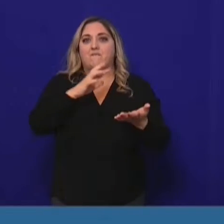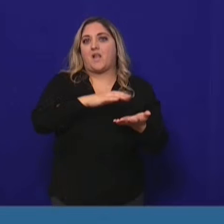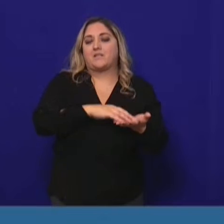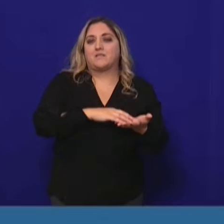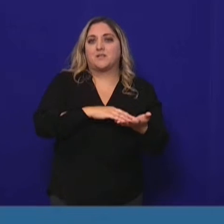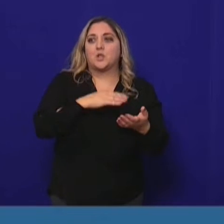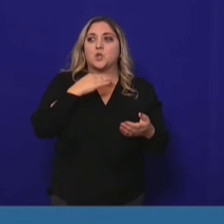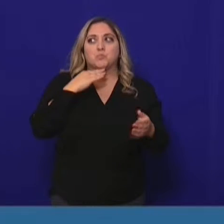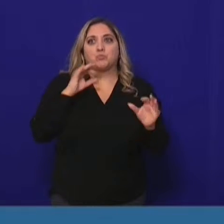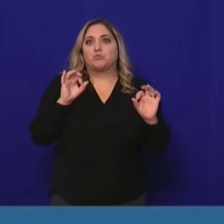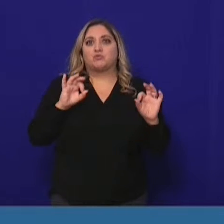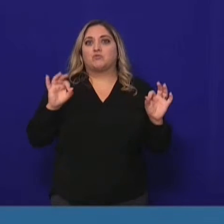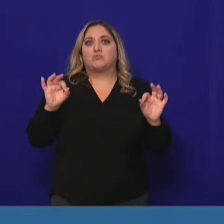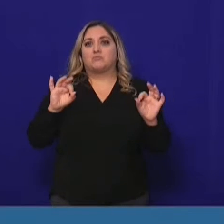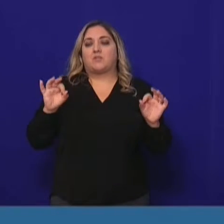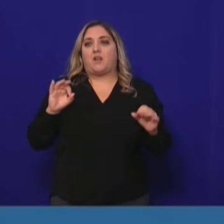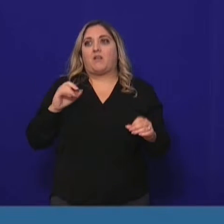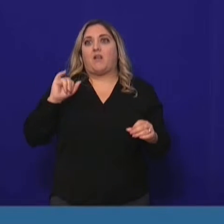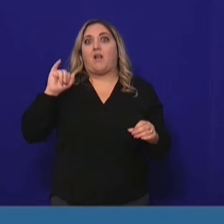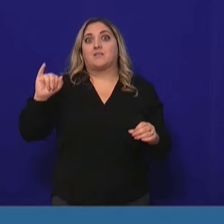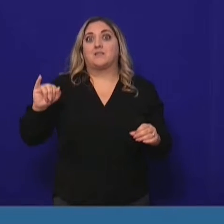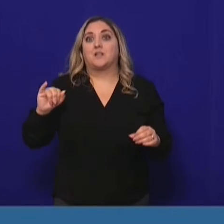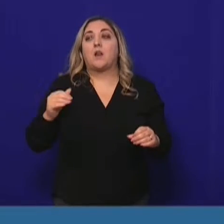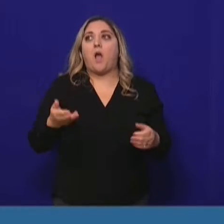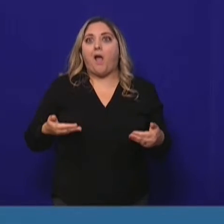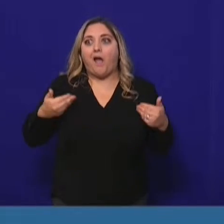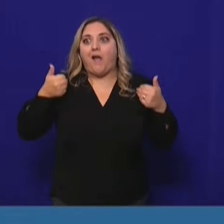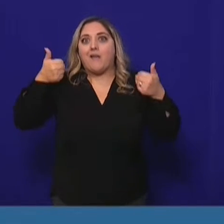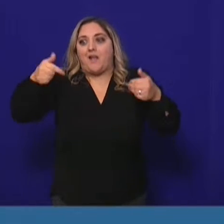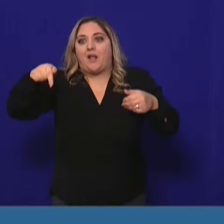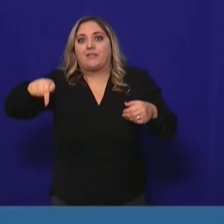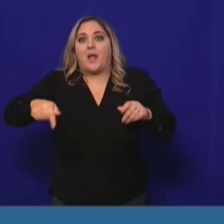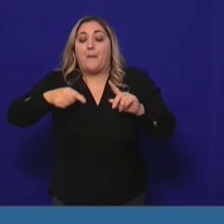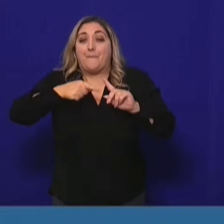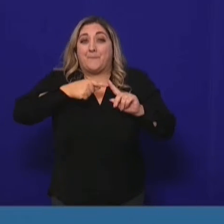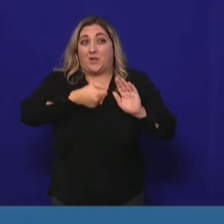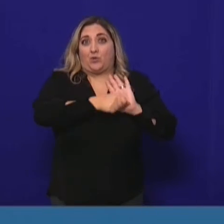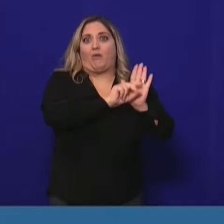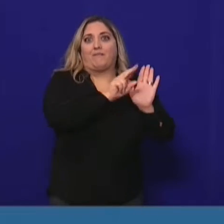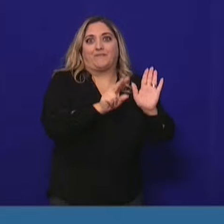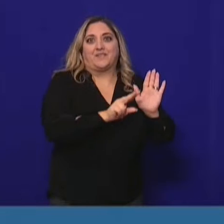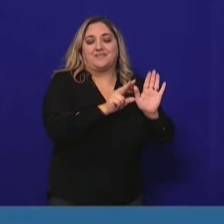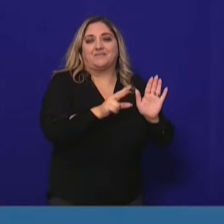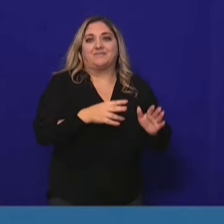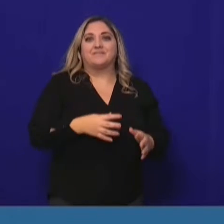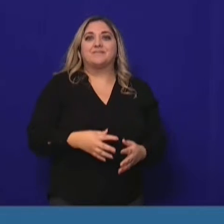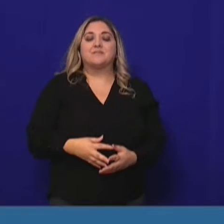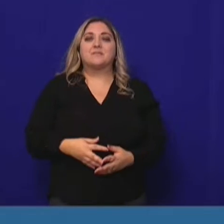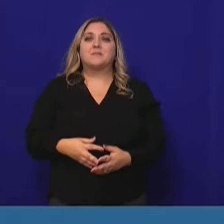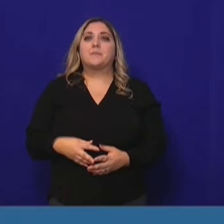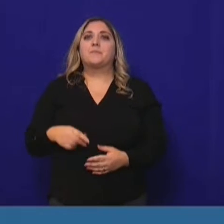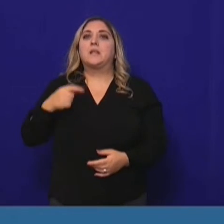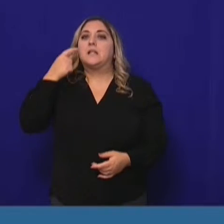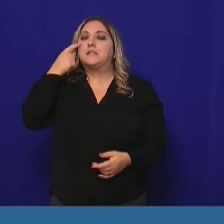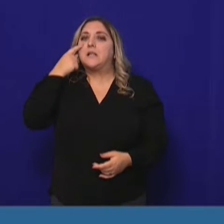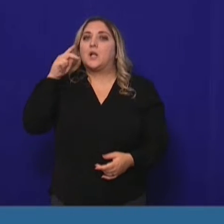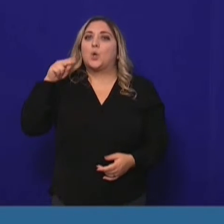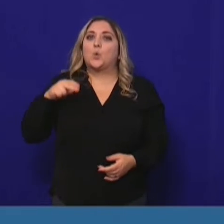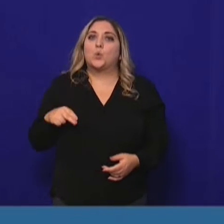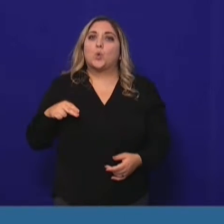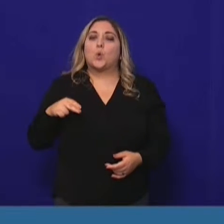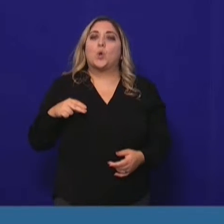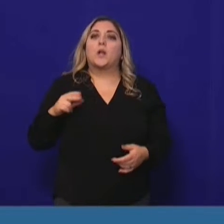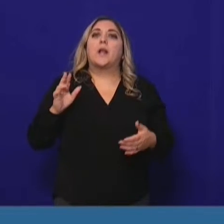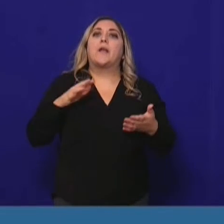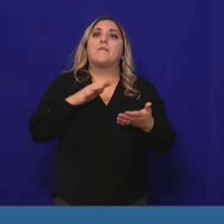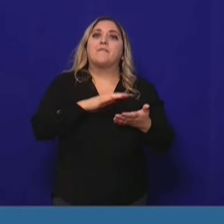u li huma xejn meta inti tikkomperja ma' x'jista' jiġrilek jekk inti tieħu l-infezzjoni. Tara wkoll li jista' jkun